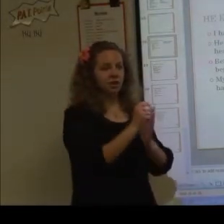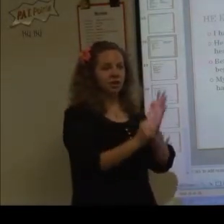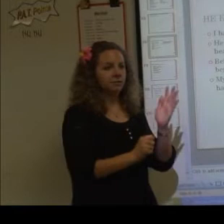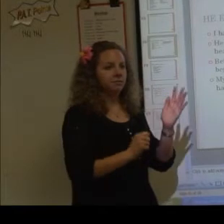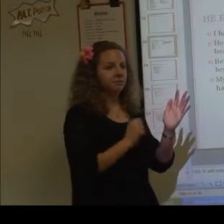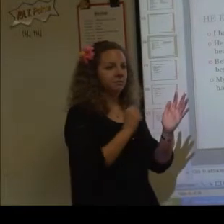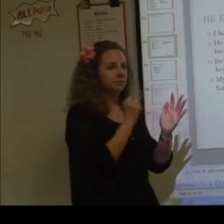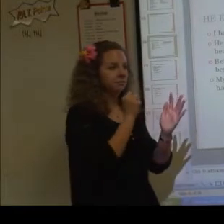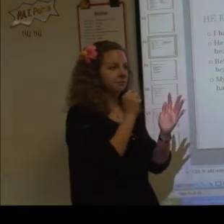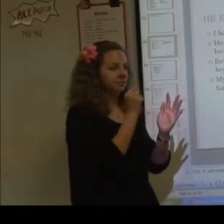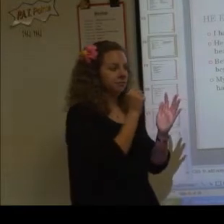time.